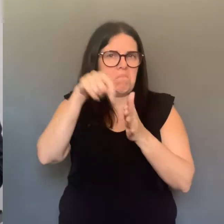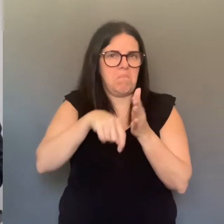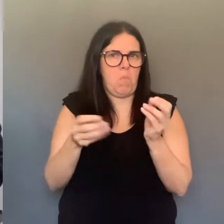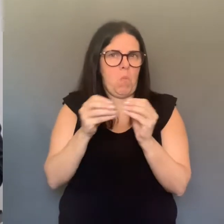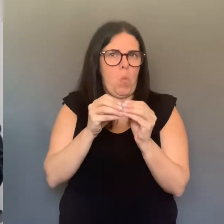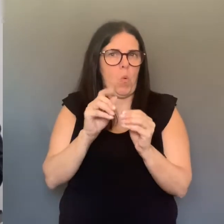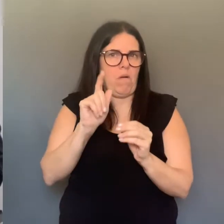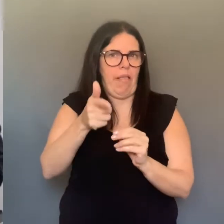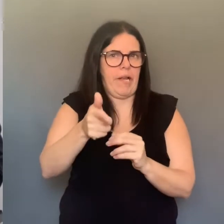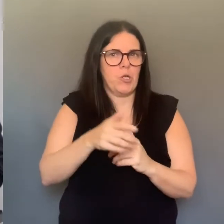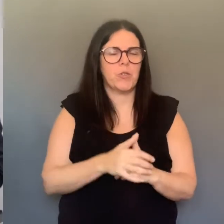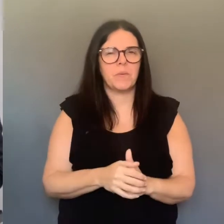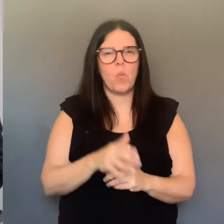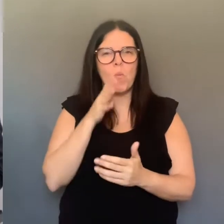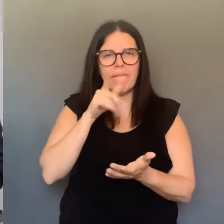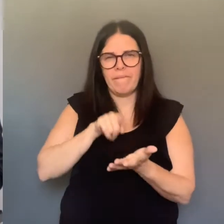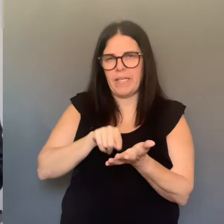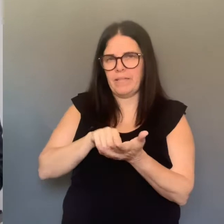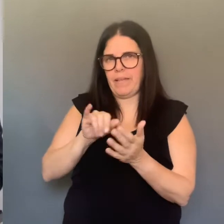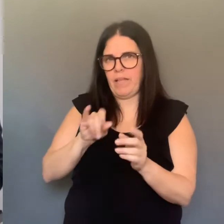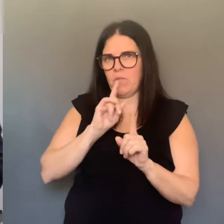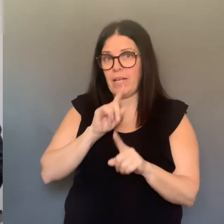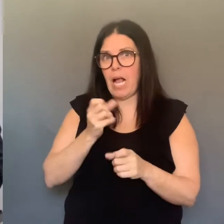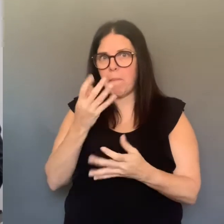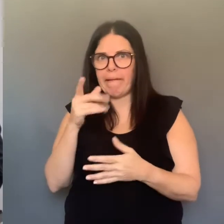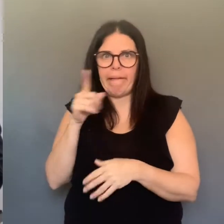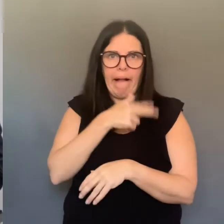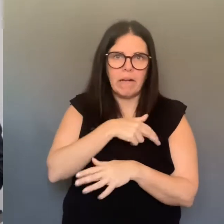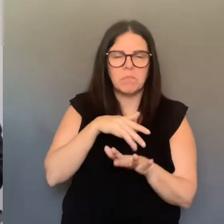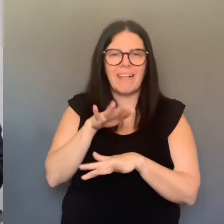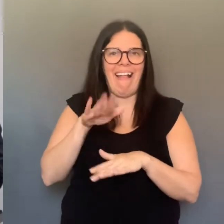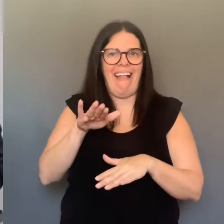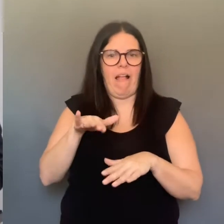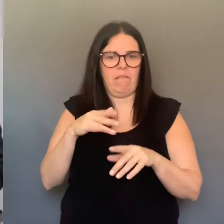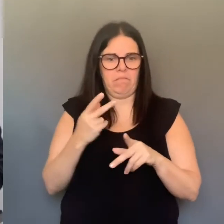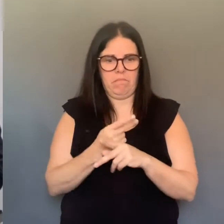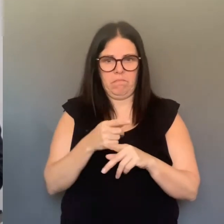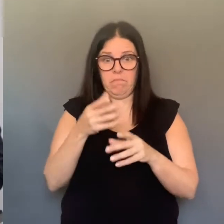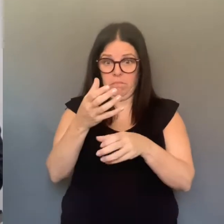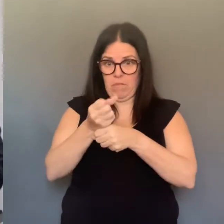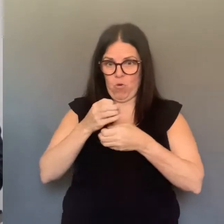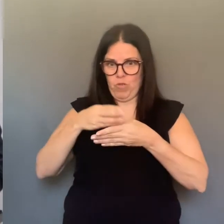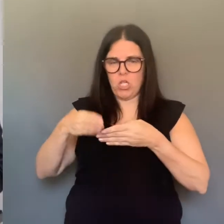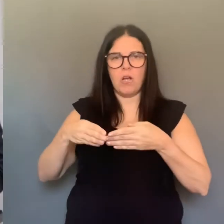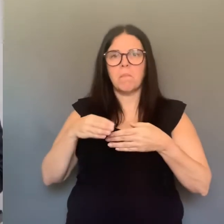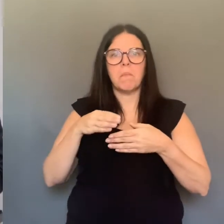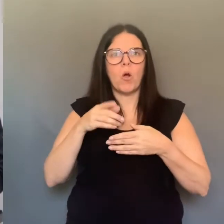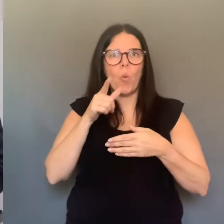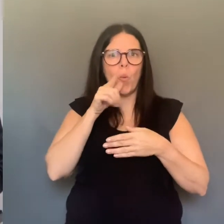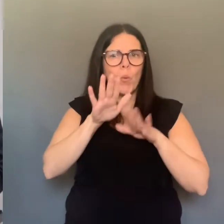and some early in the morning. We will be investigating on that, and then we will be able to share that information.